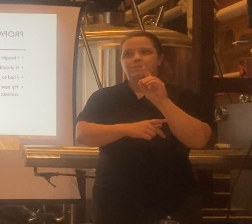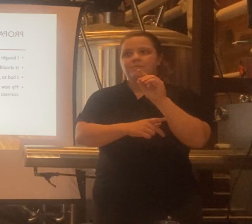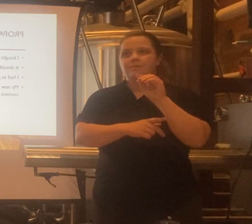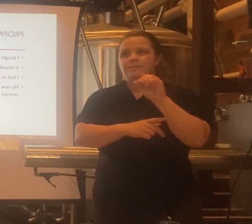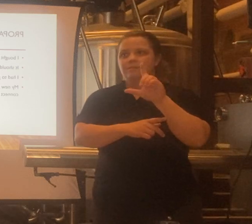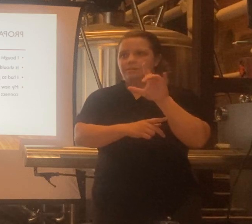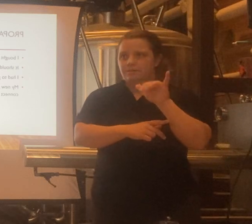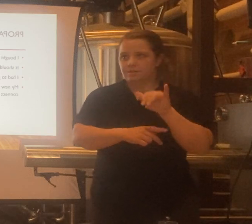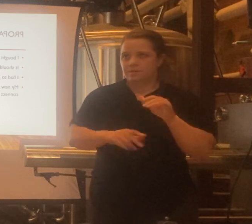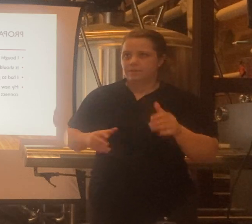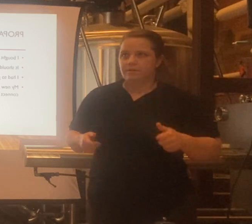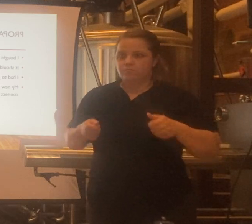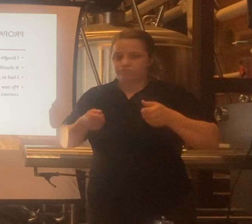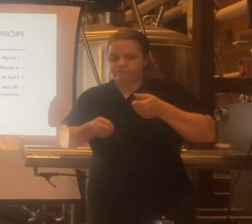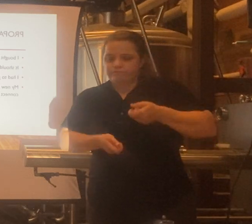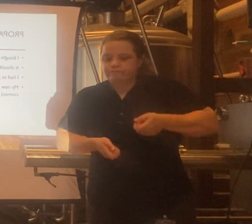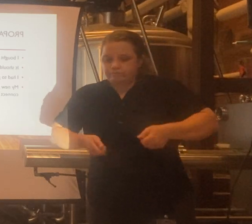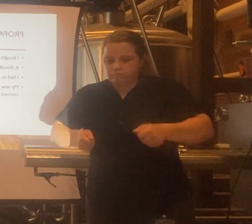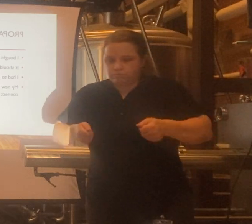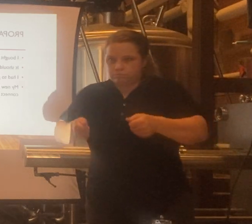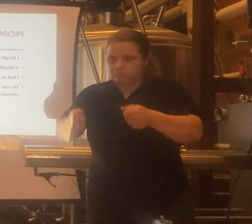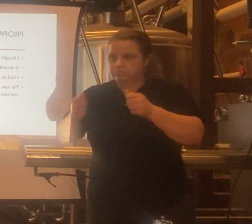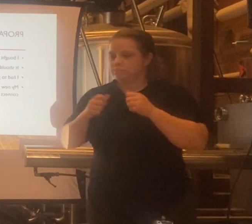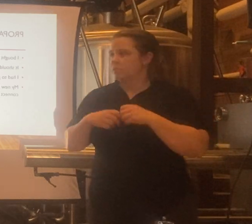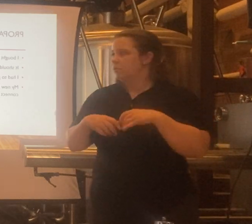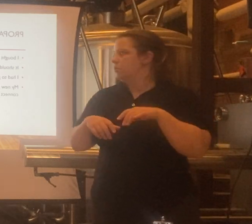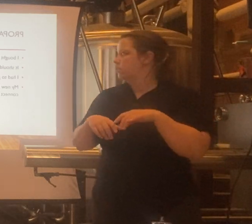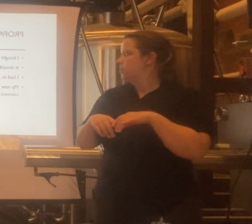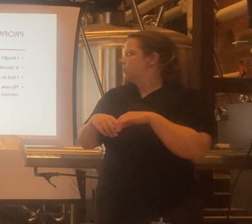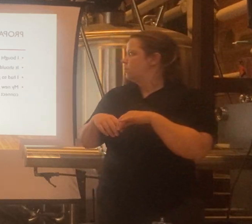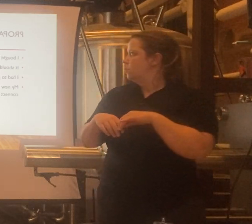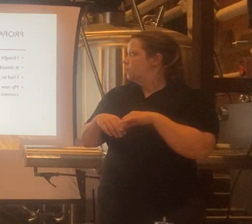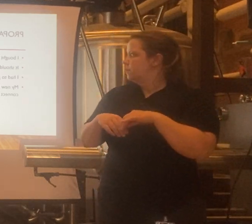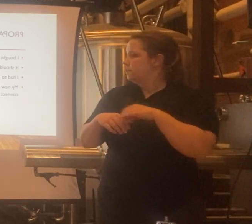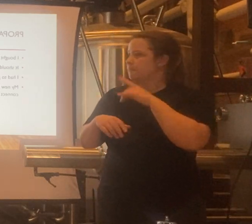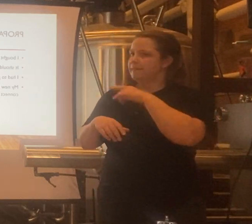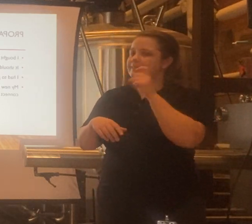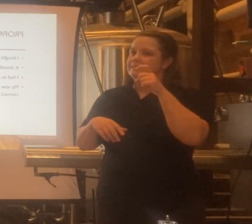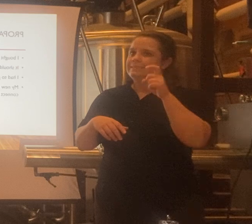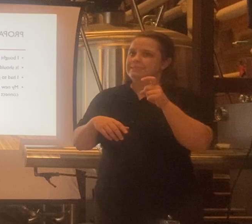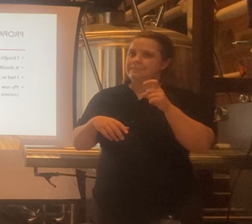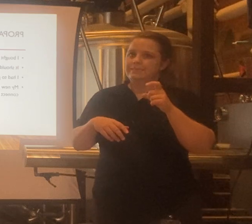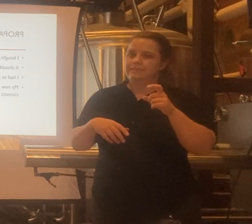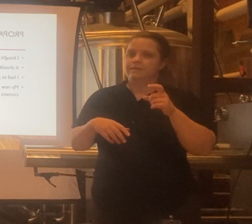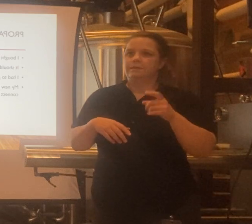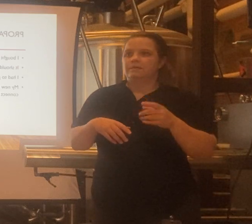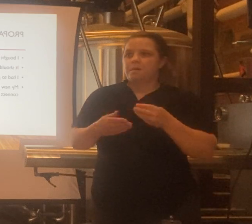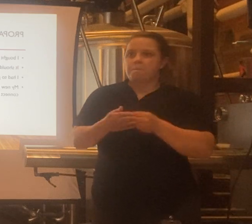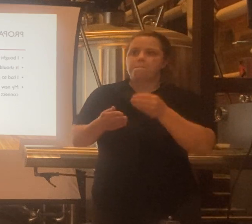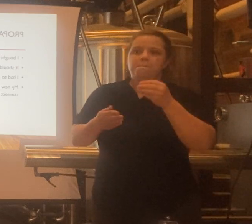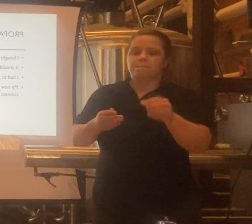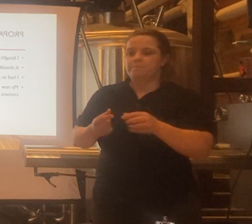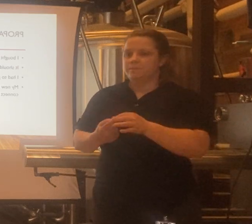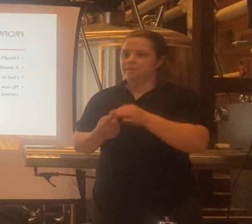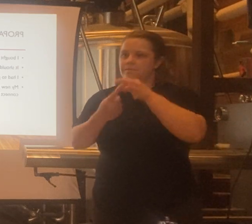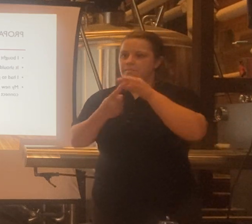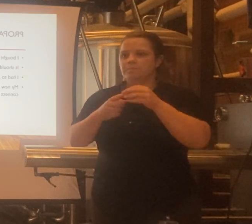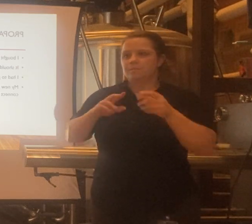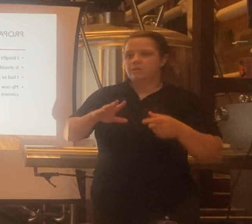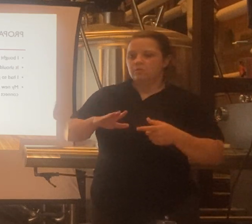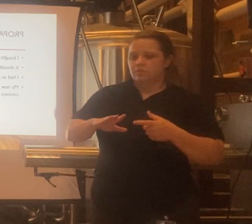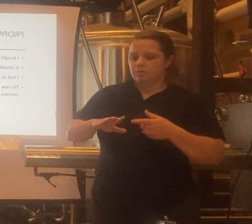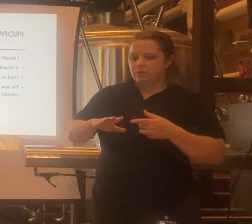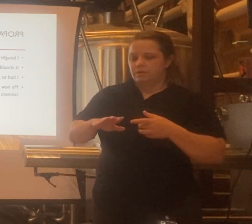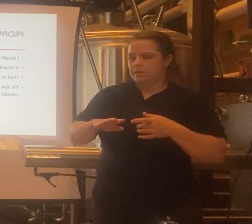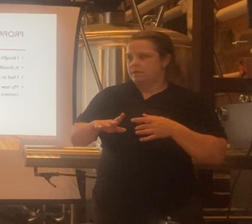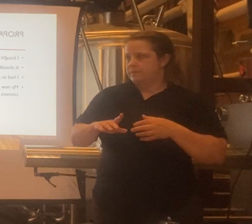this is stupid. Why didn't I get a dolly? So I ended up getting a dolly. But I had to buy these special adapters to plug it into the generator. But yeah, that's something I did. So